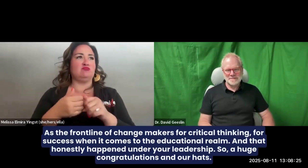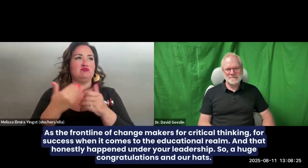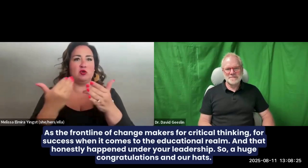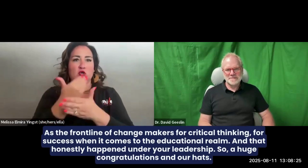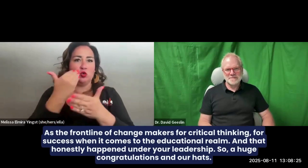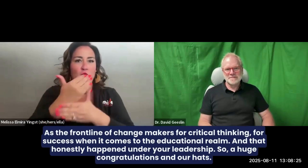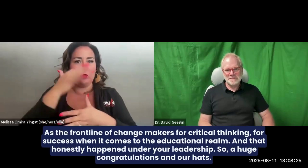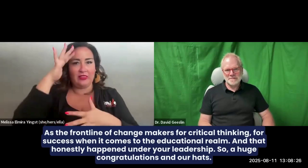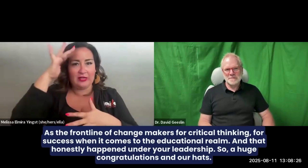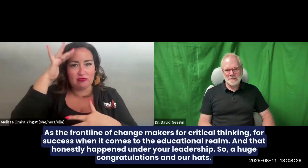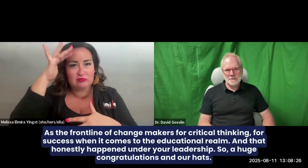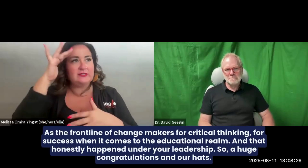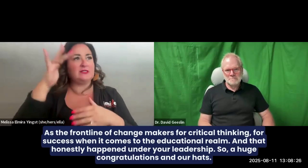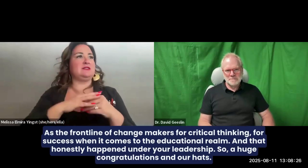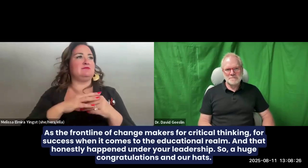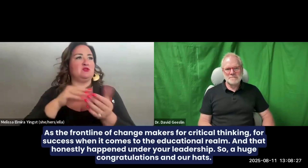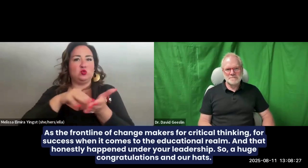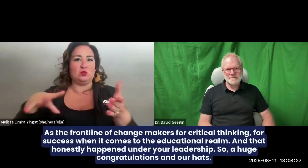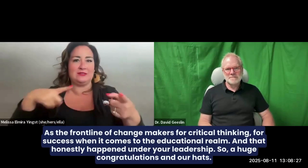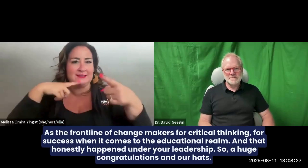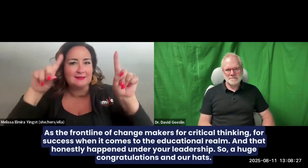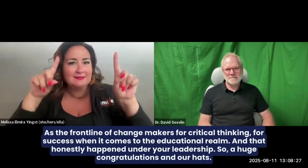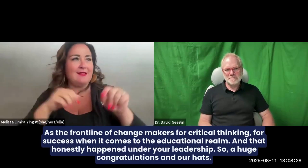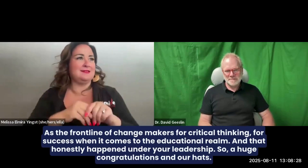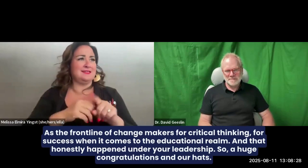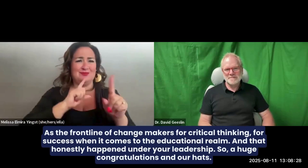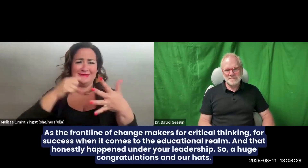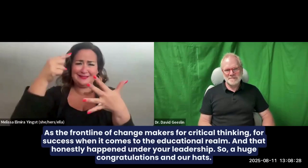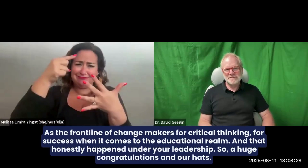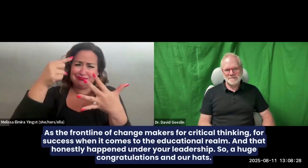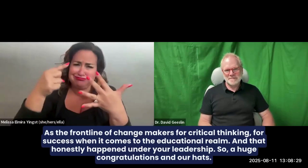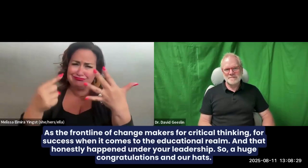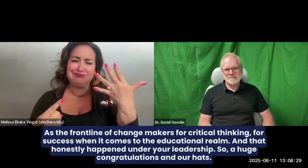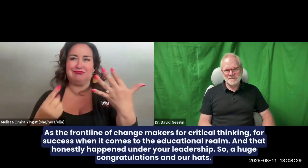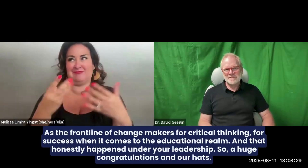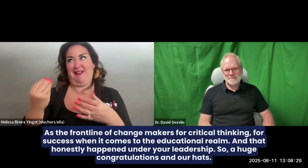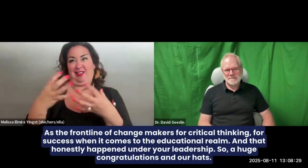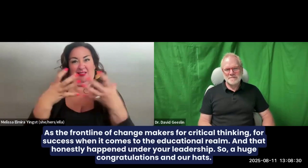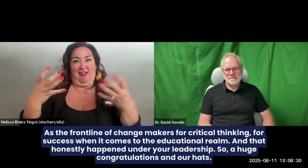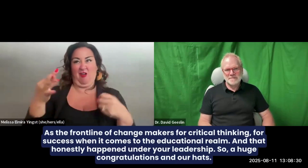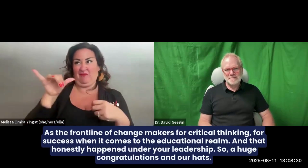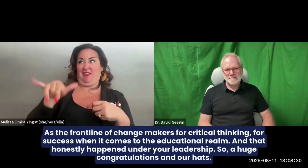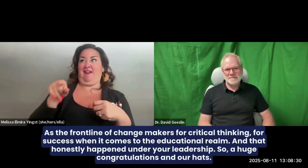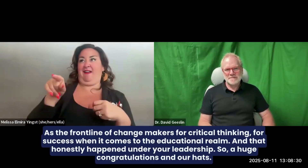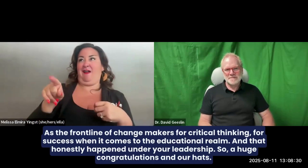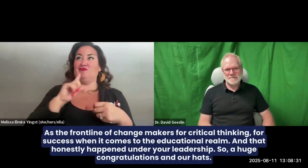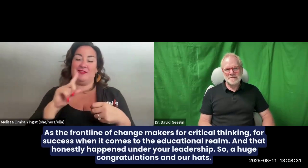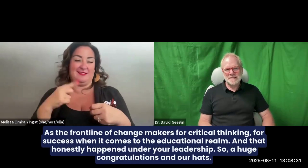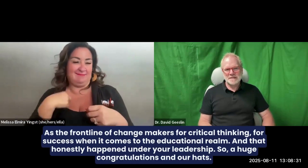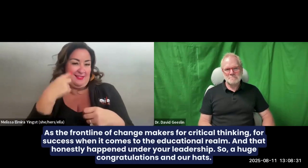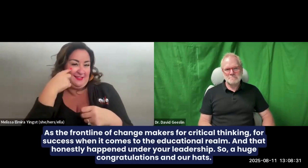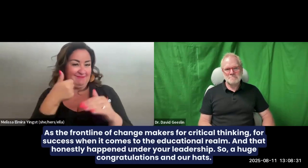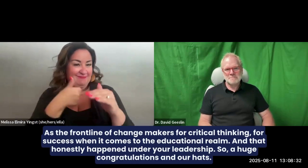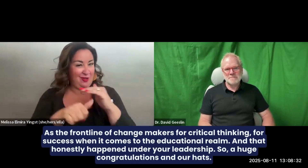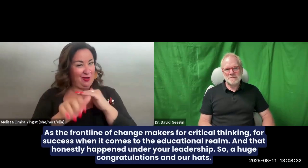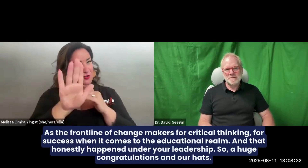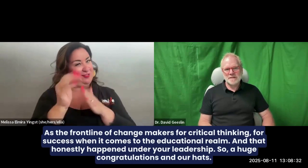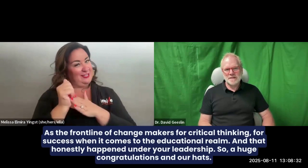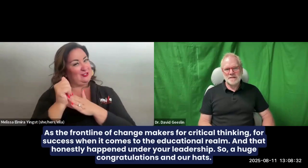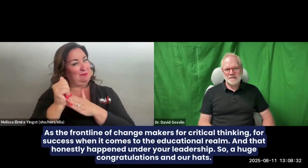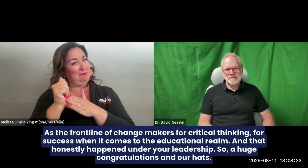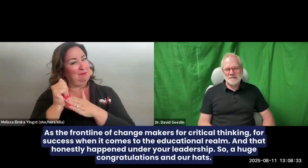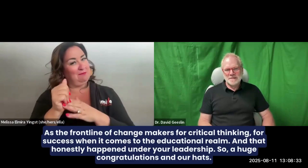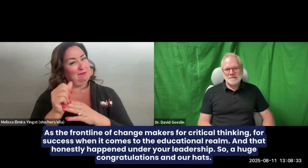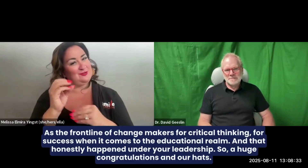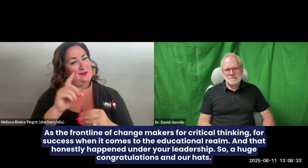the Deaf as the front line of change makers for critical thinking for success when it comes to the